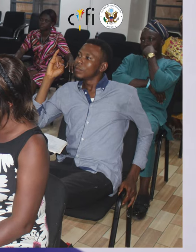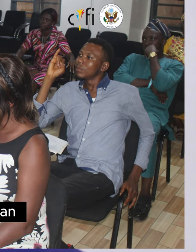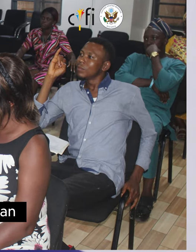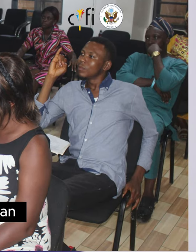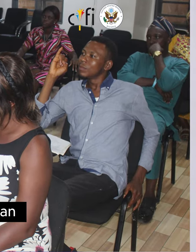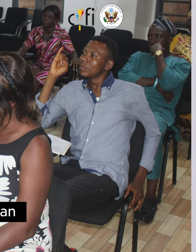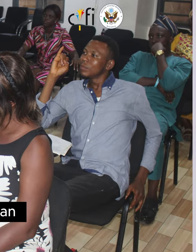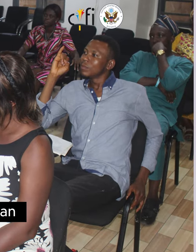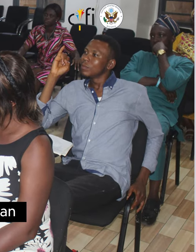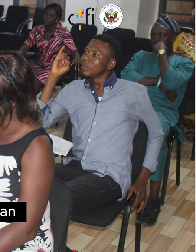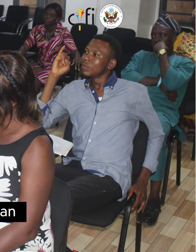looking out,